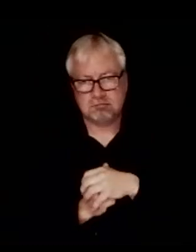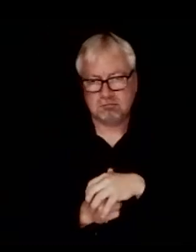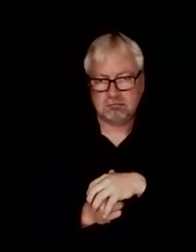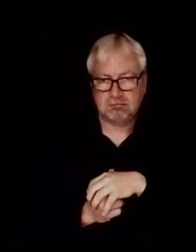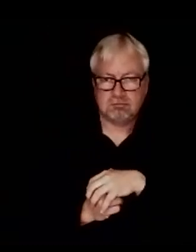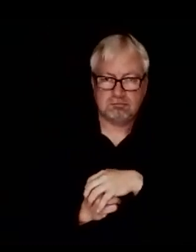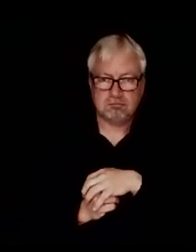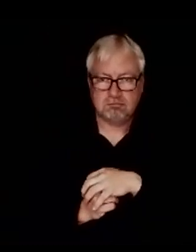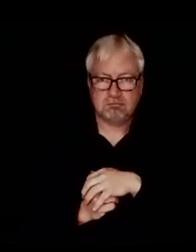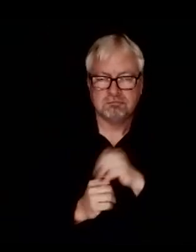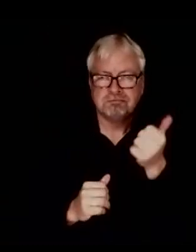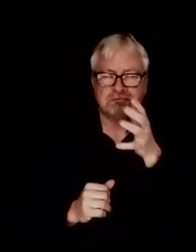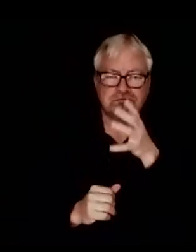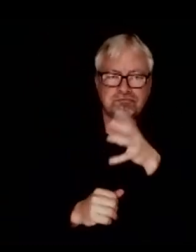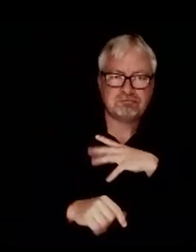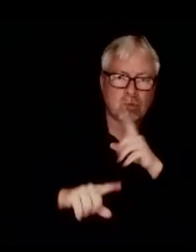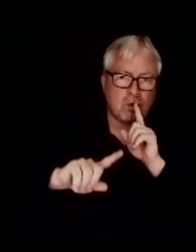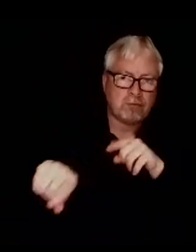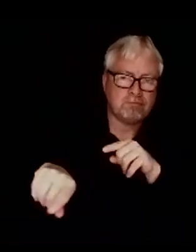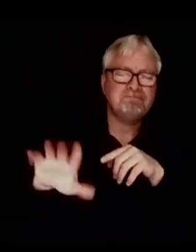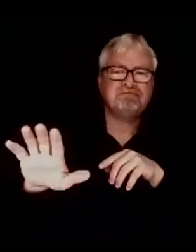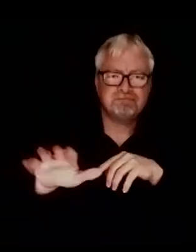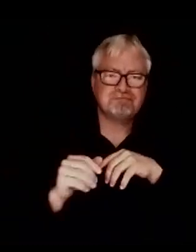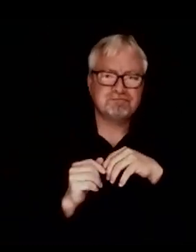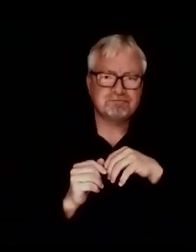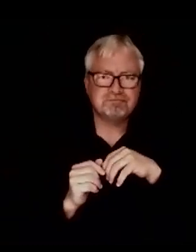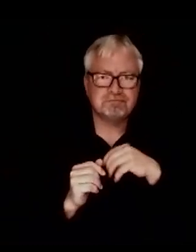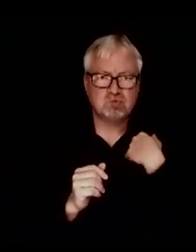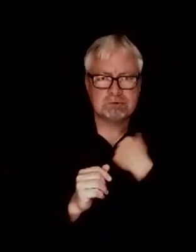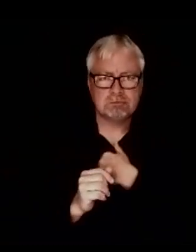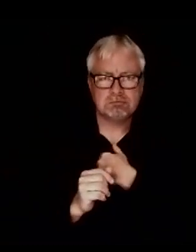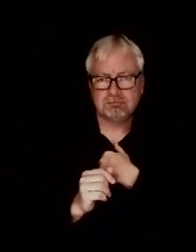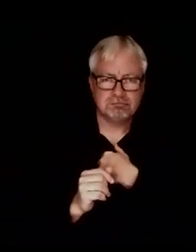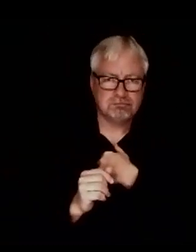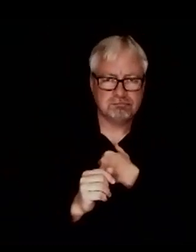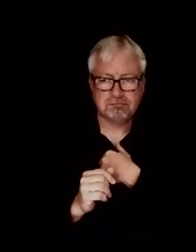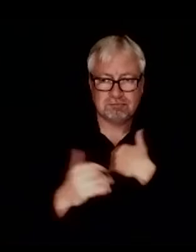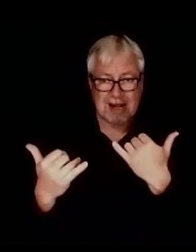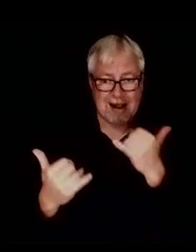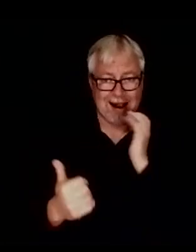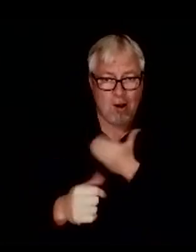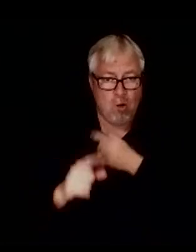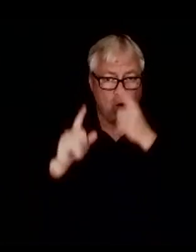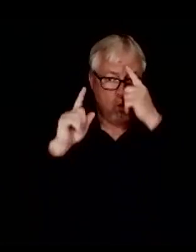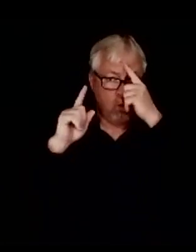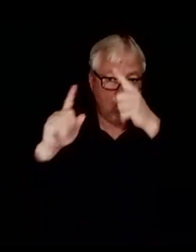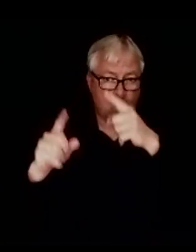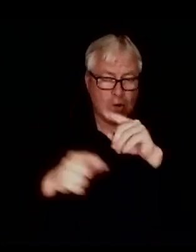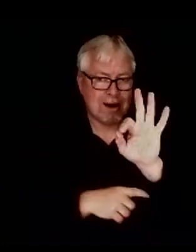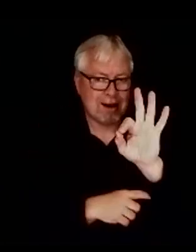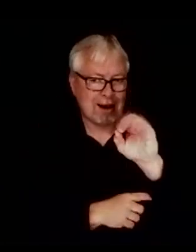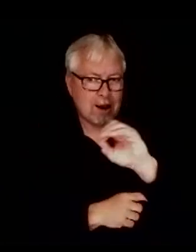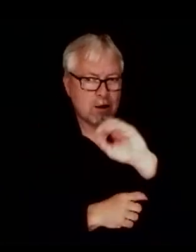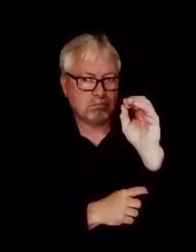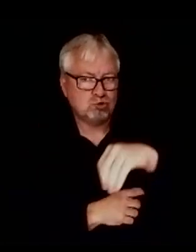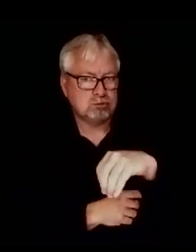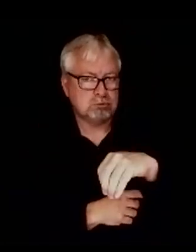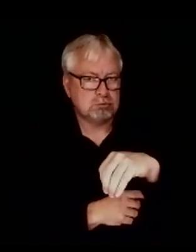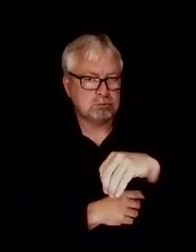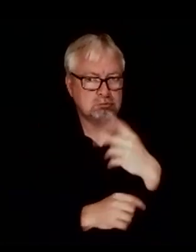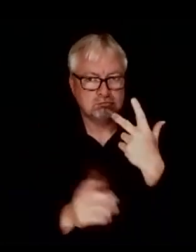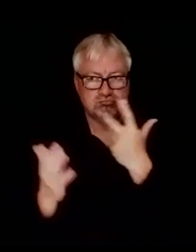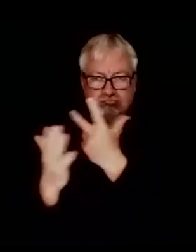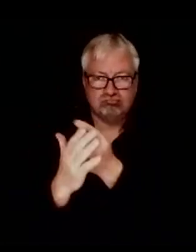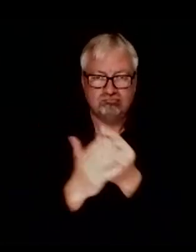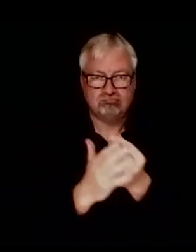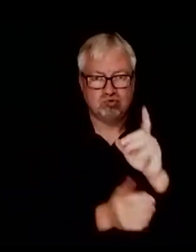both metrics of striving to get 90% of the doses out within 72 hours, but as close to 100%